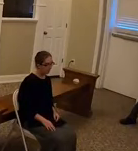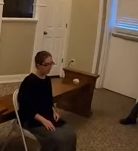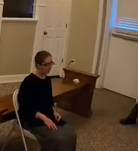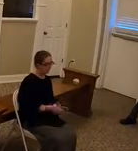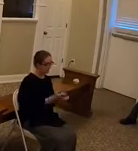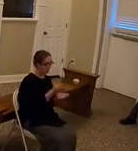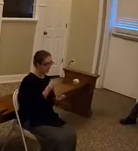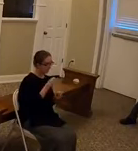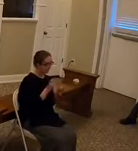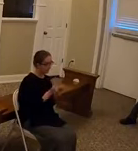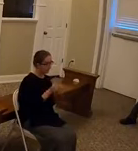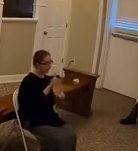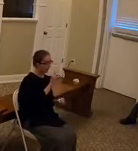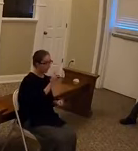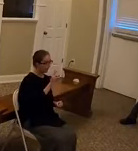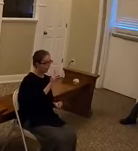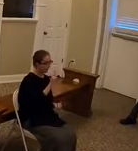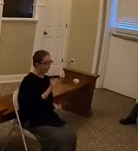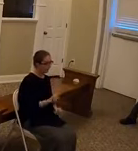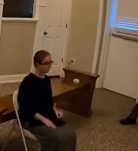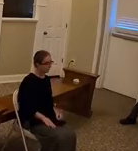So the Bible said he got a little louder.